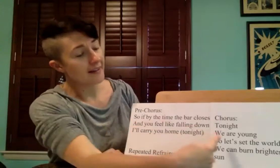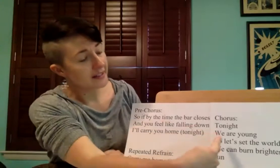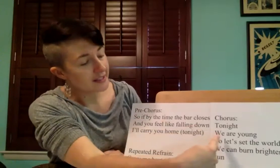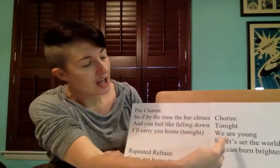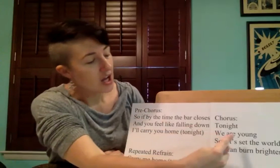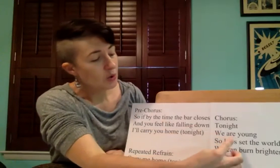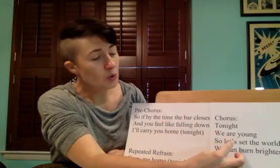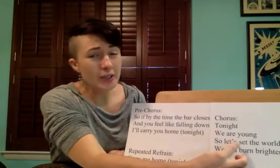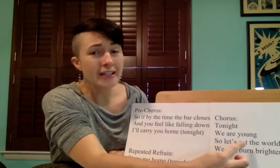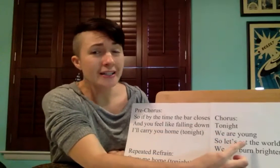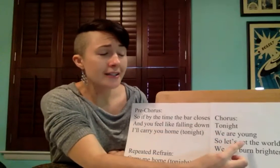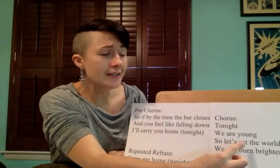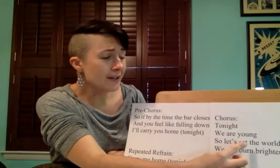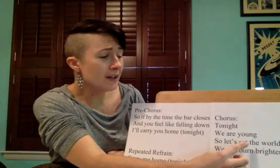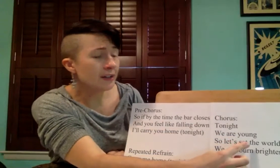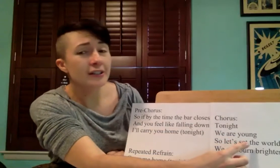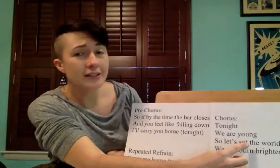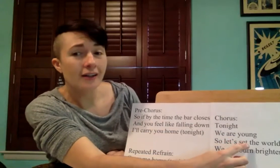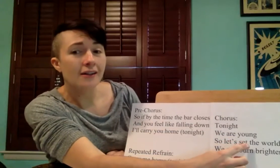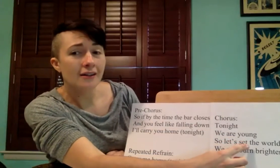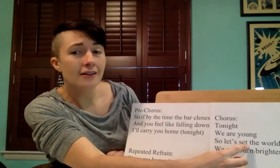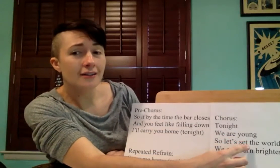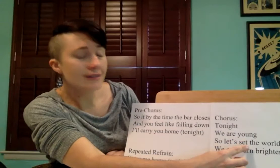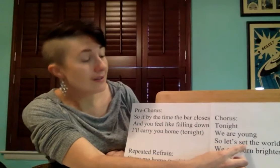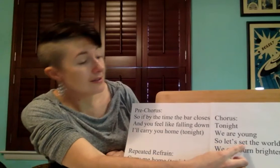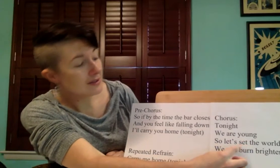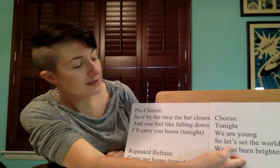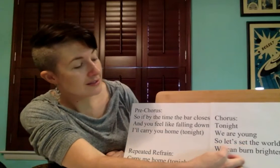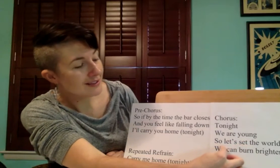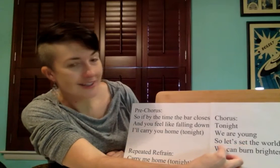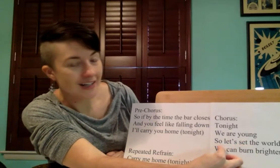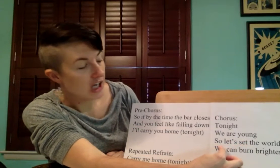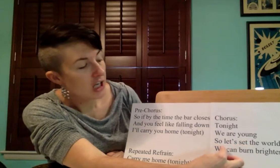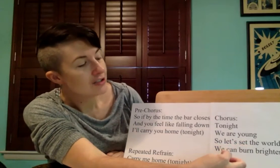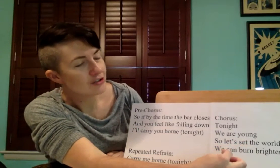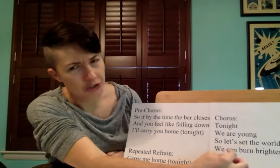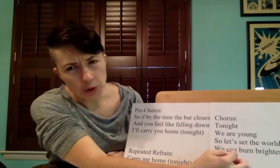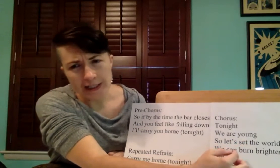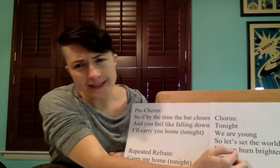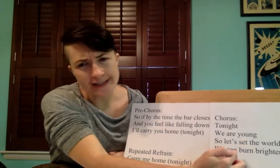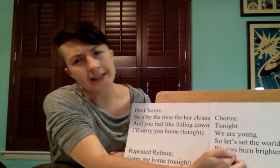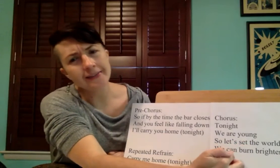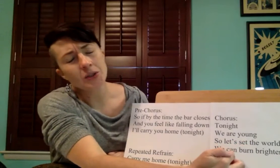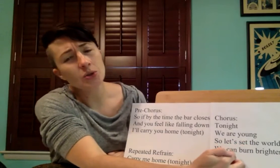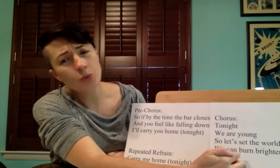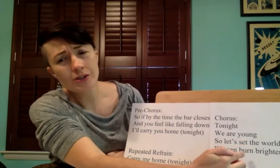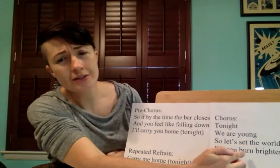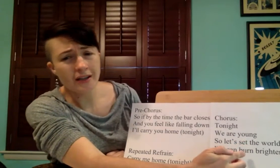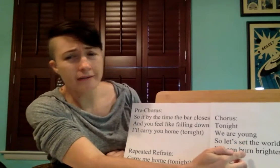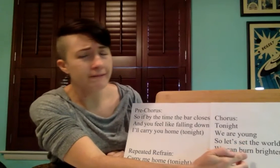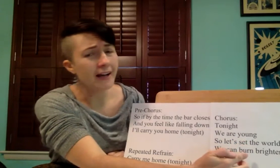tonight we are young, so let's set the world on